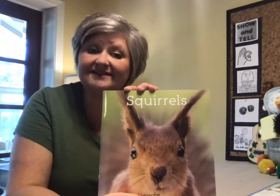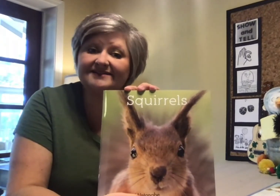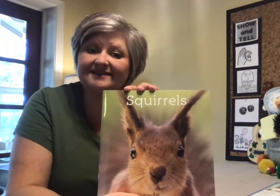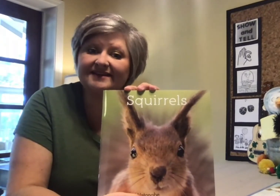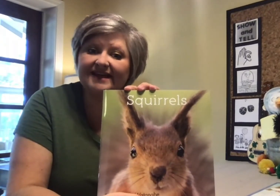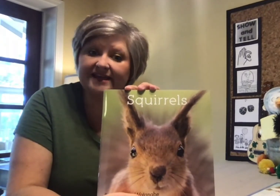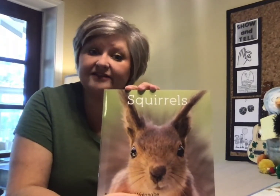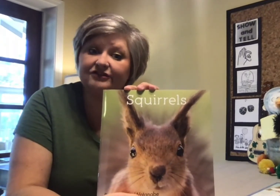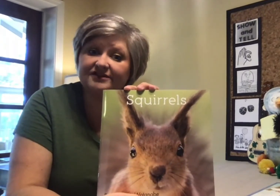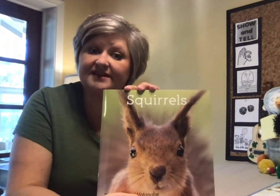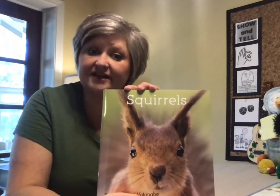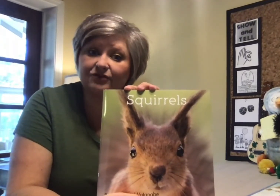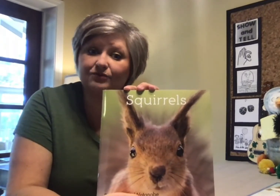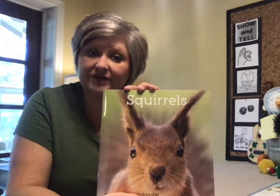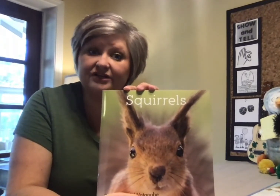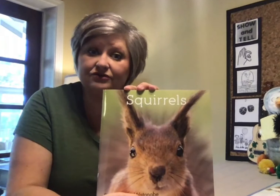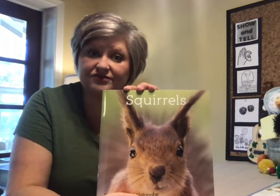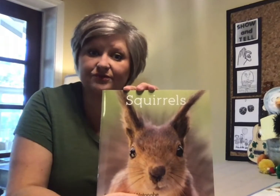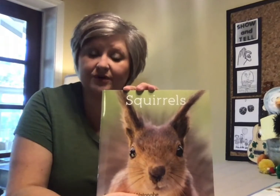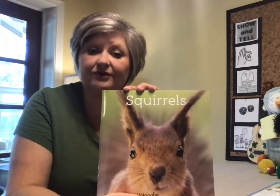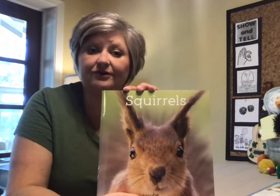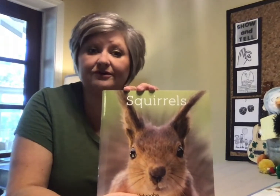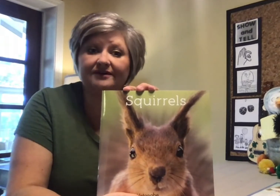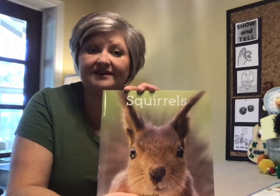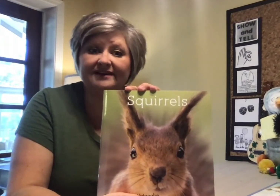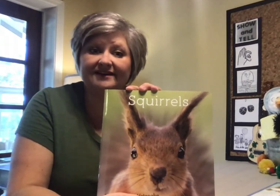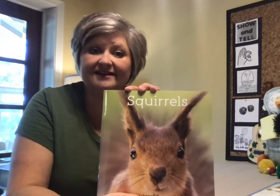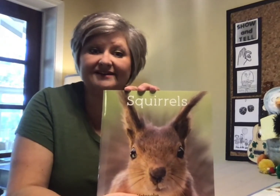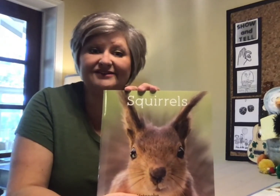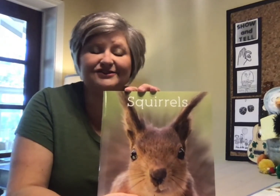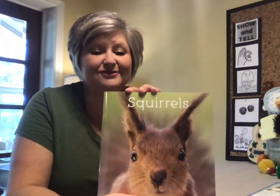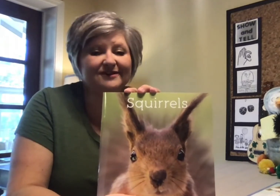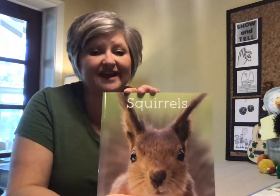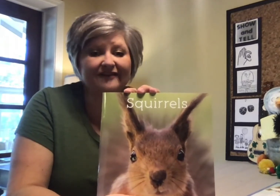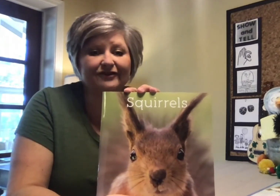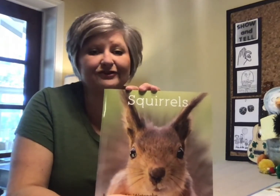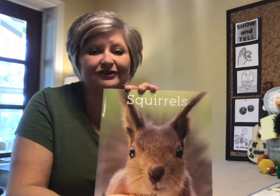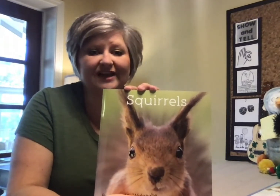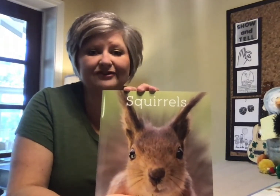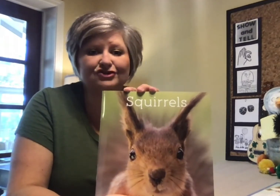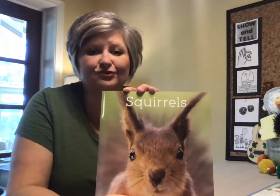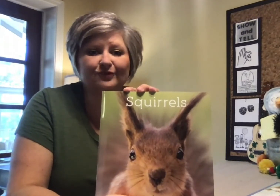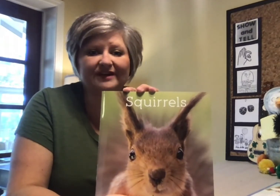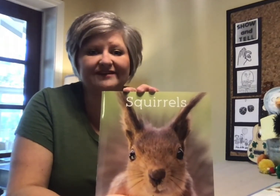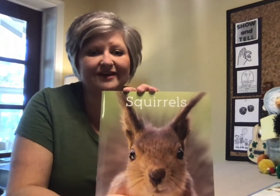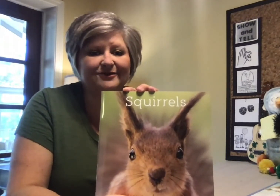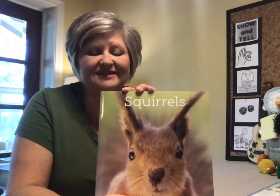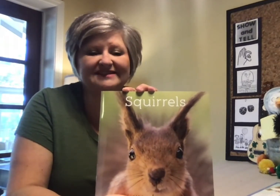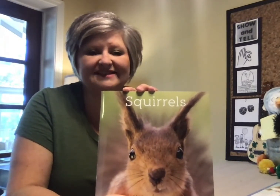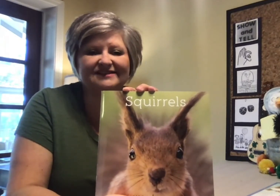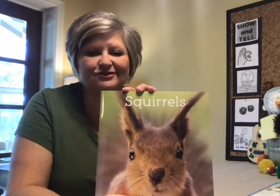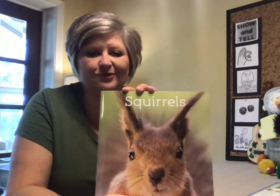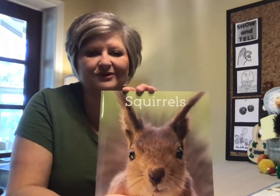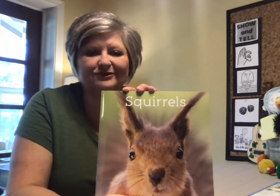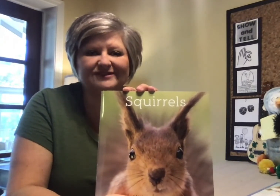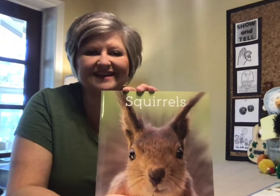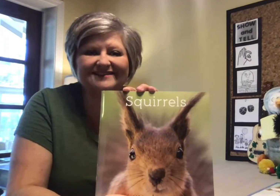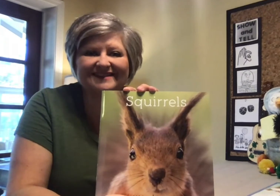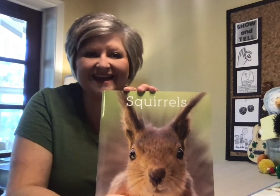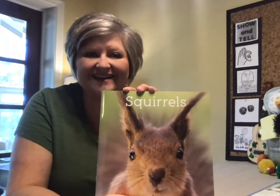Yes, it looks like a real squirrel. Do you ever look out your window and see squirrels outside?